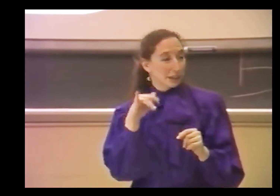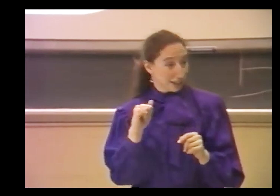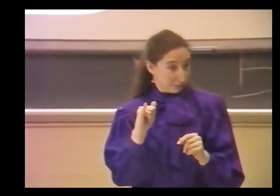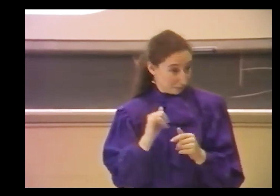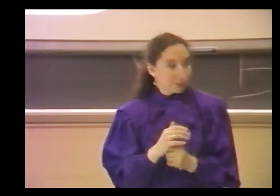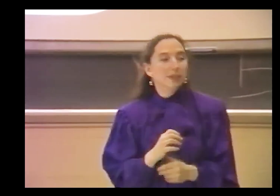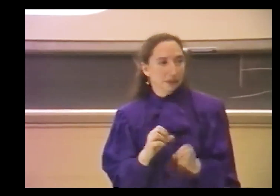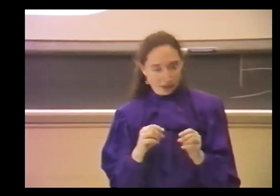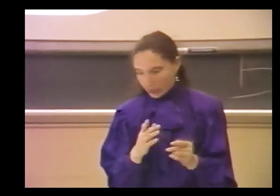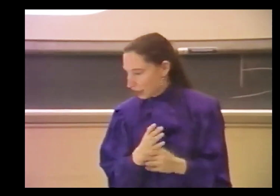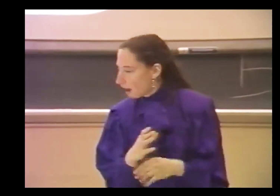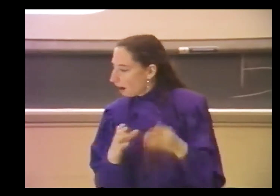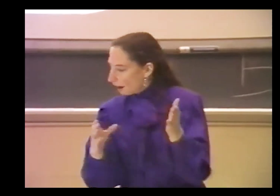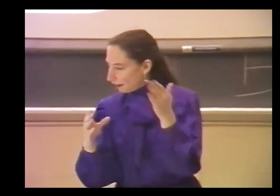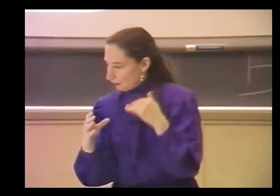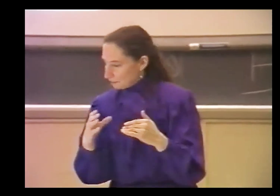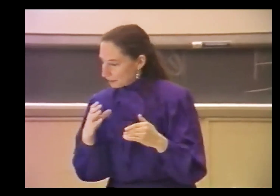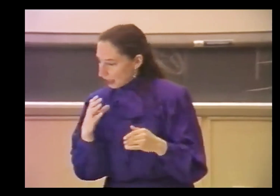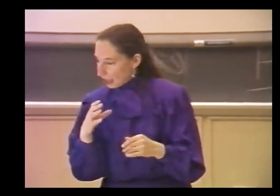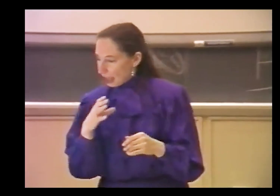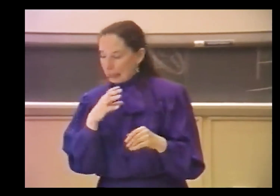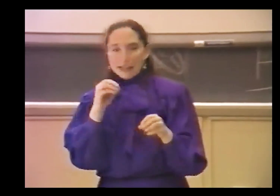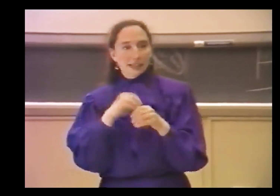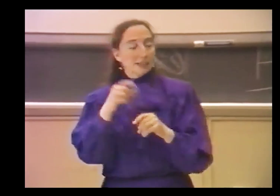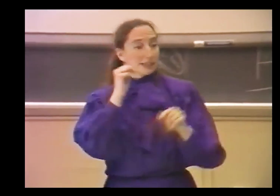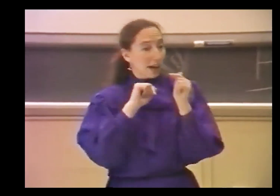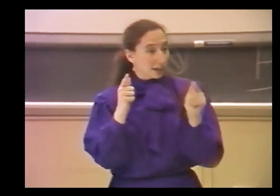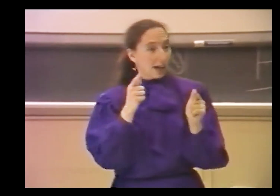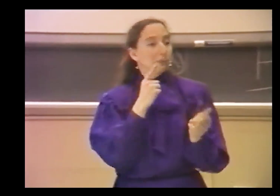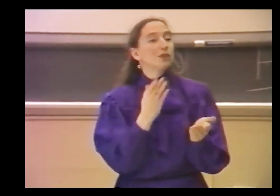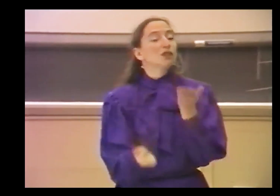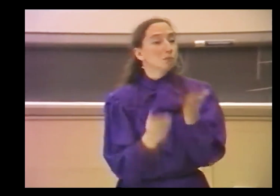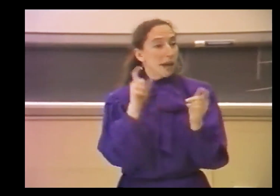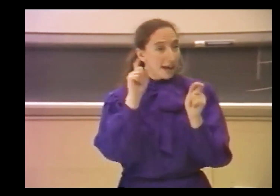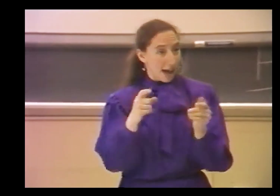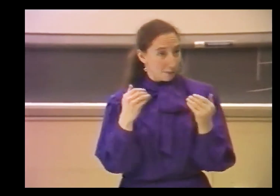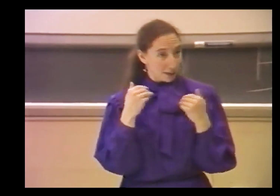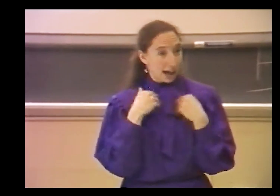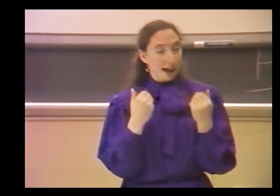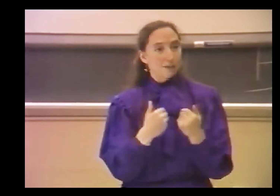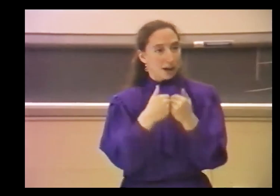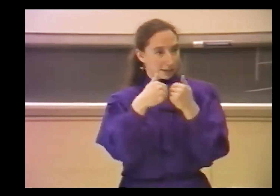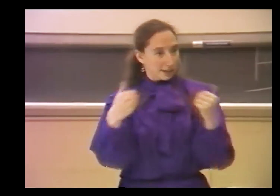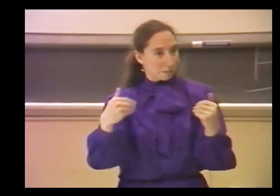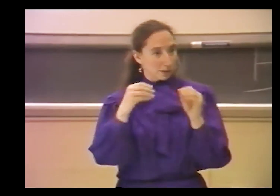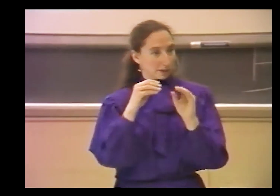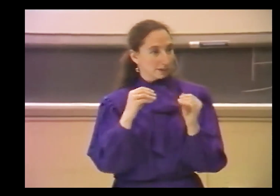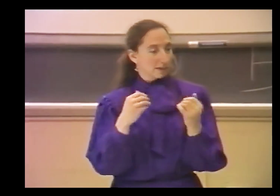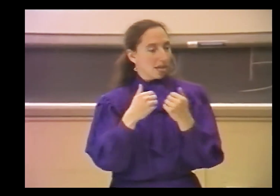nasality. Okay. In sign language, you may have to have a separate